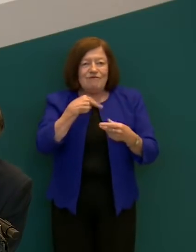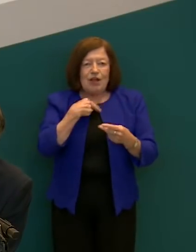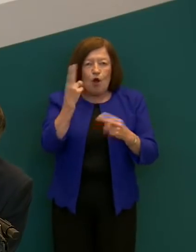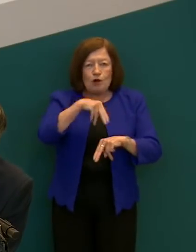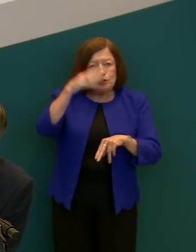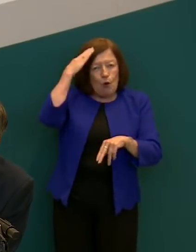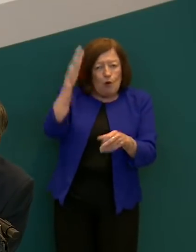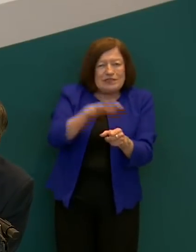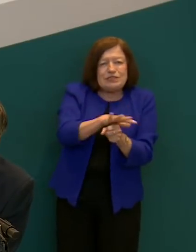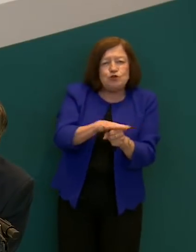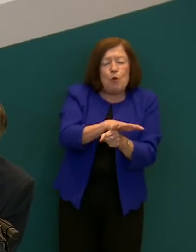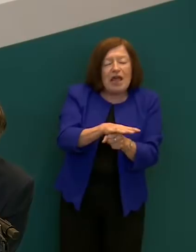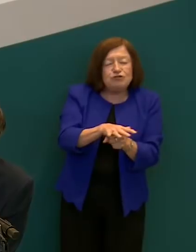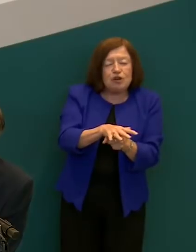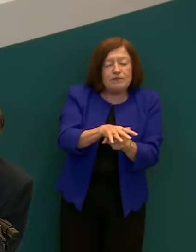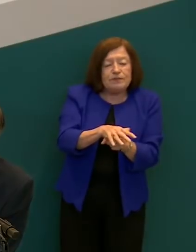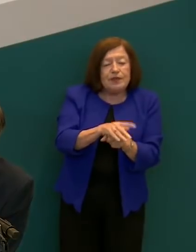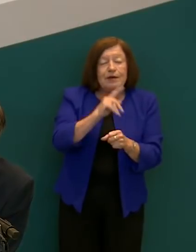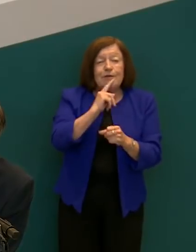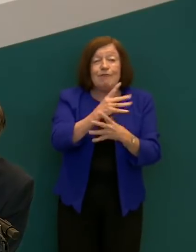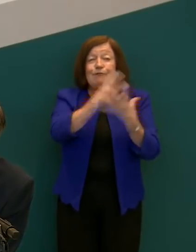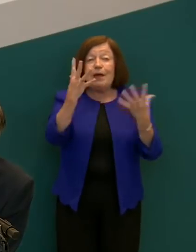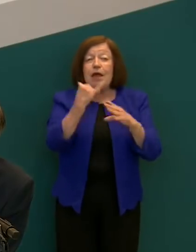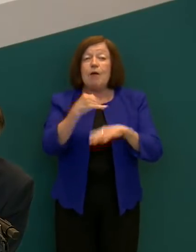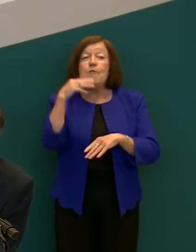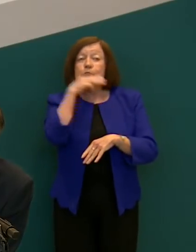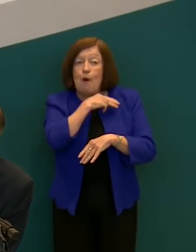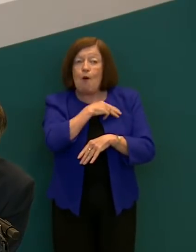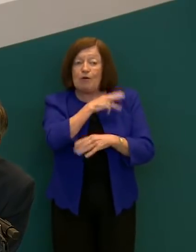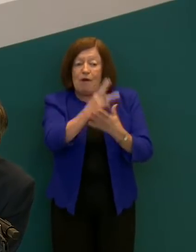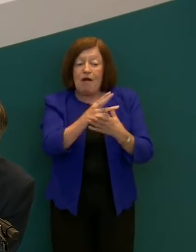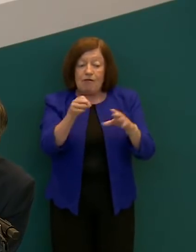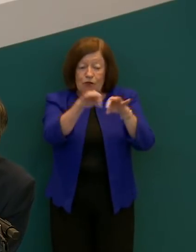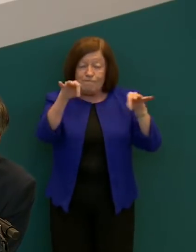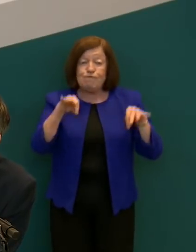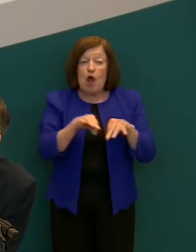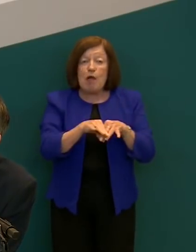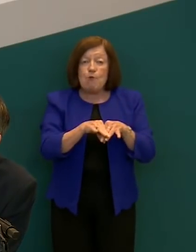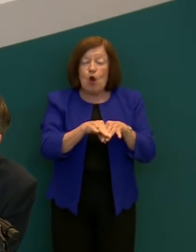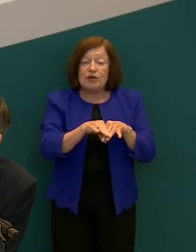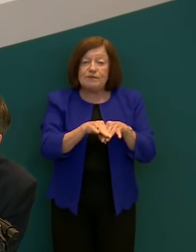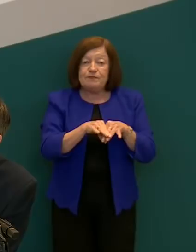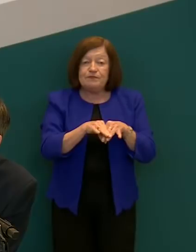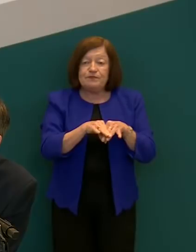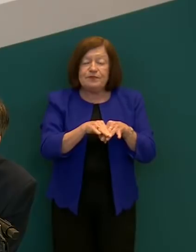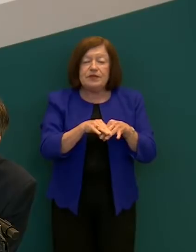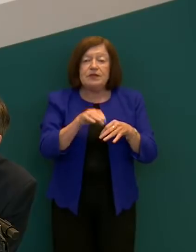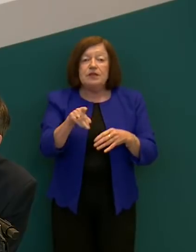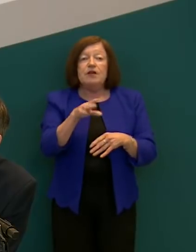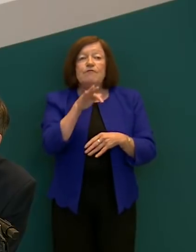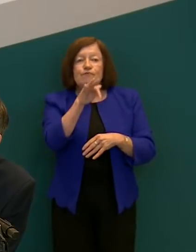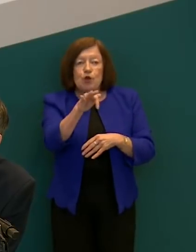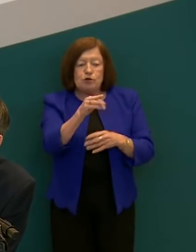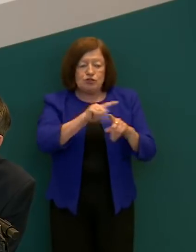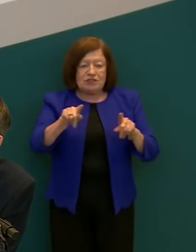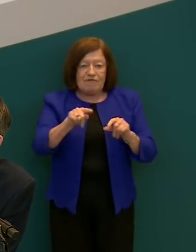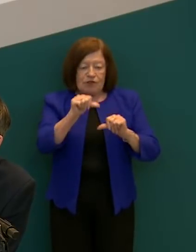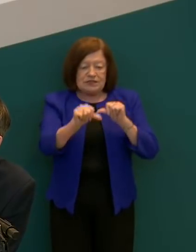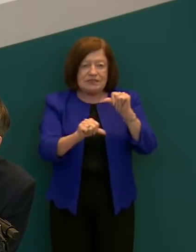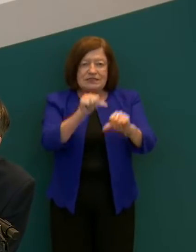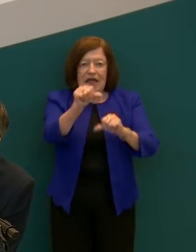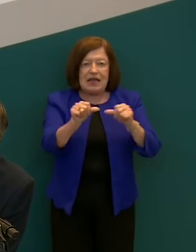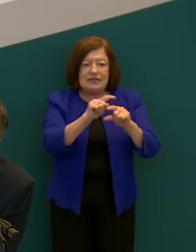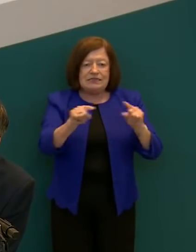situation. But a key part of the framework, and I think a key part of the future steps and the future